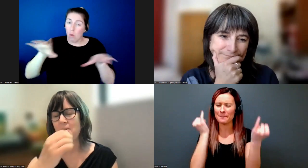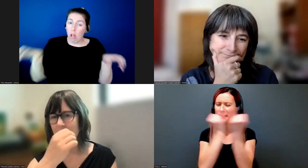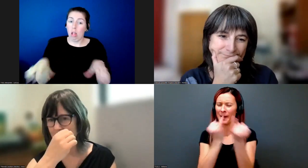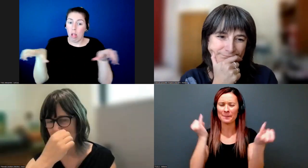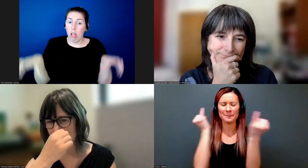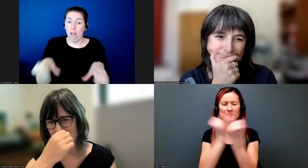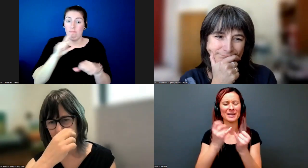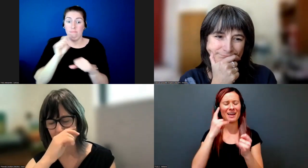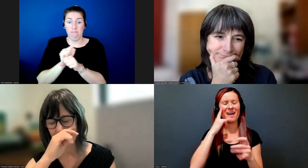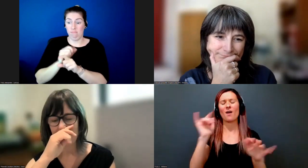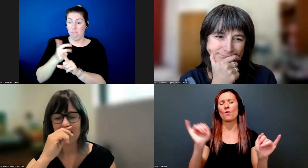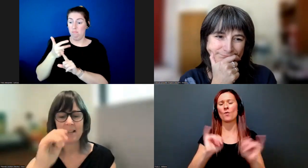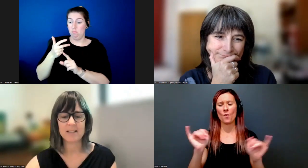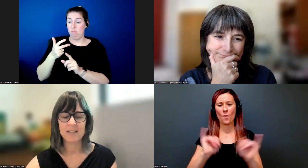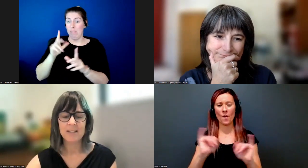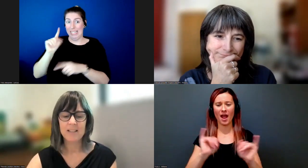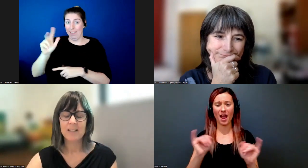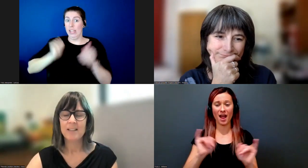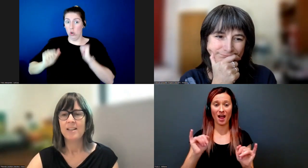that conversation it was created.